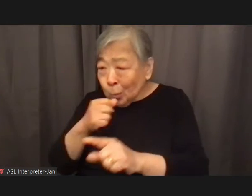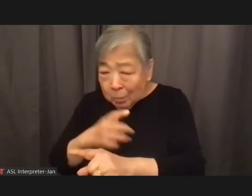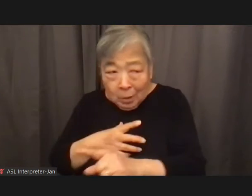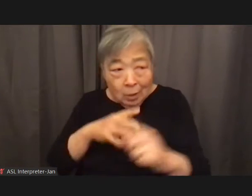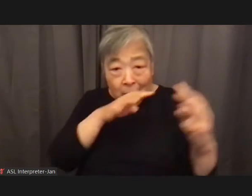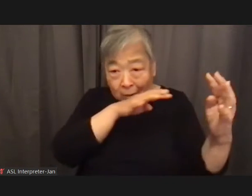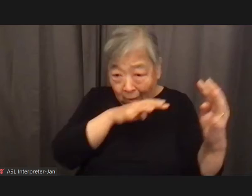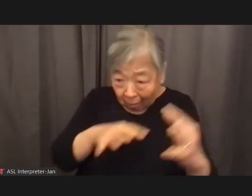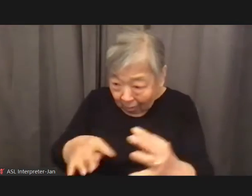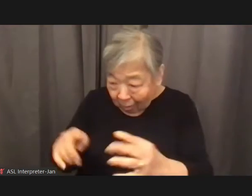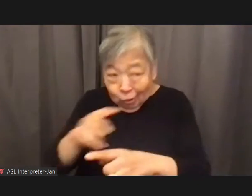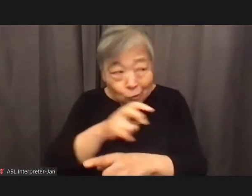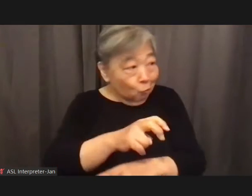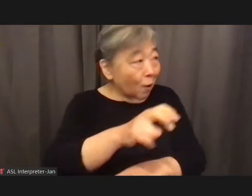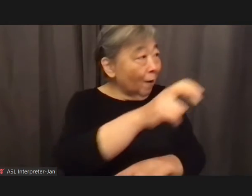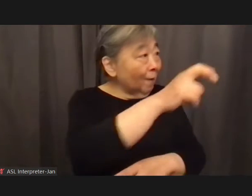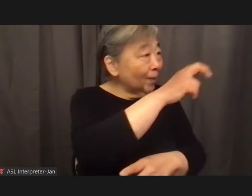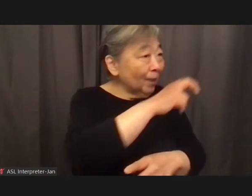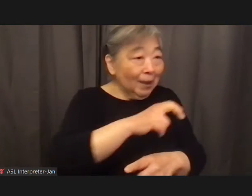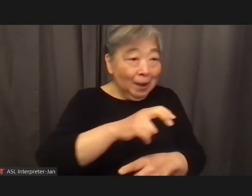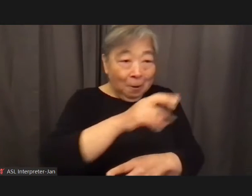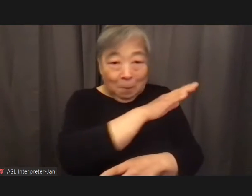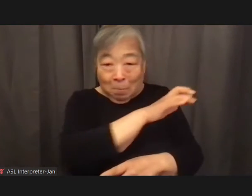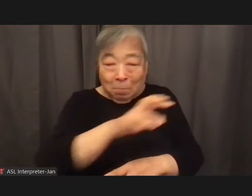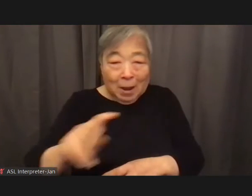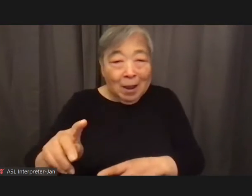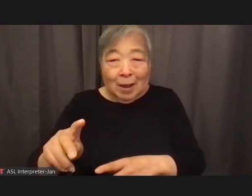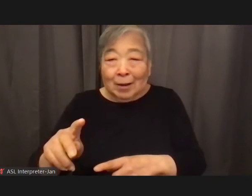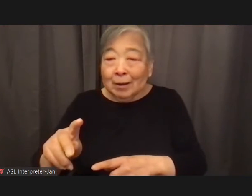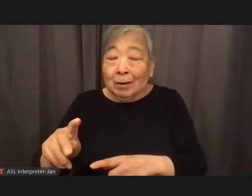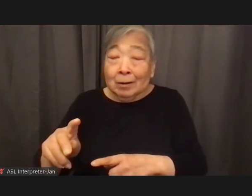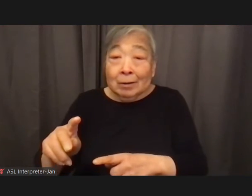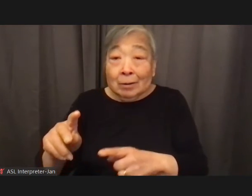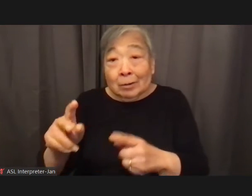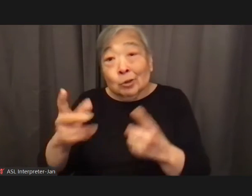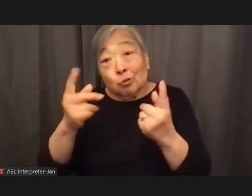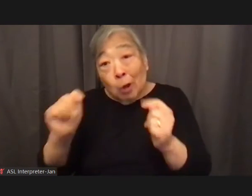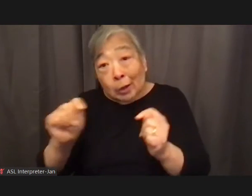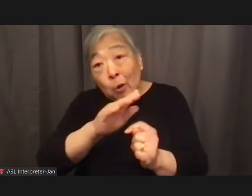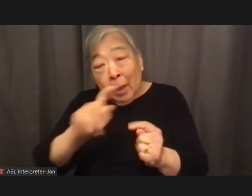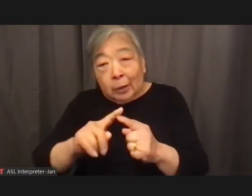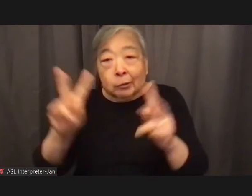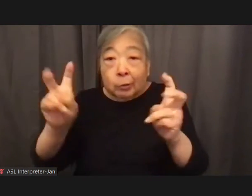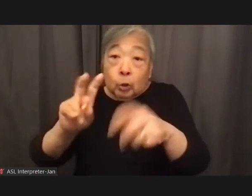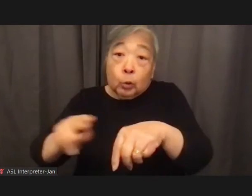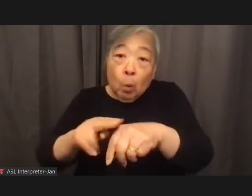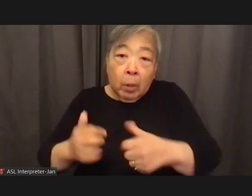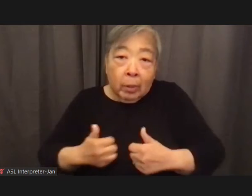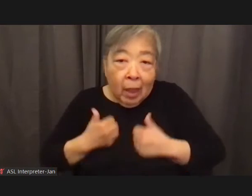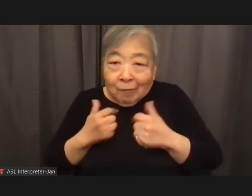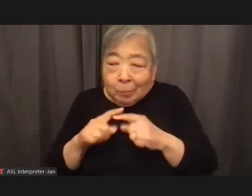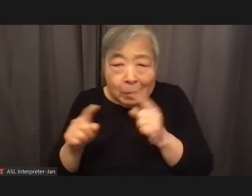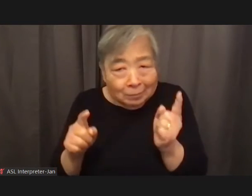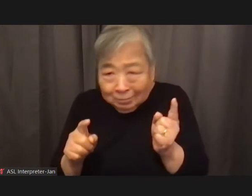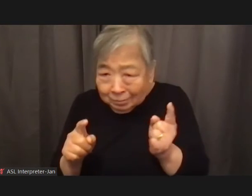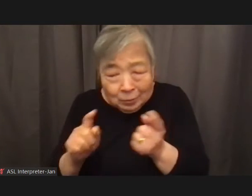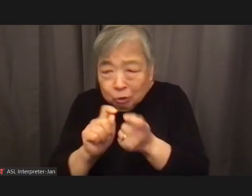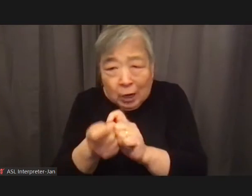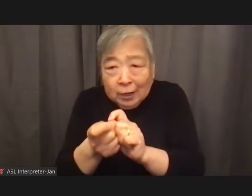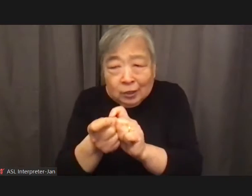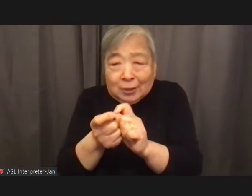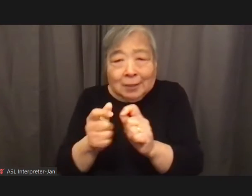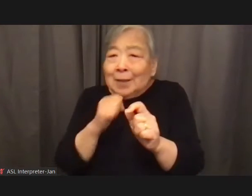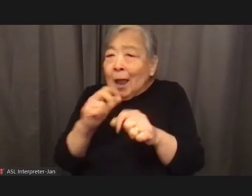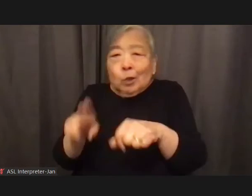normal life. There was no normal life anymore. It had changed, some for the good and some maybe not so. A few